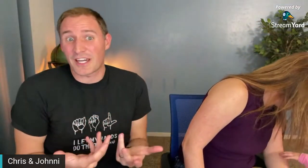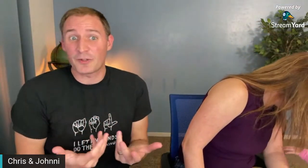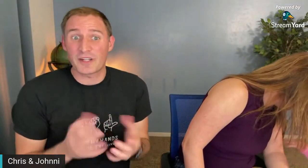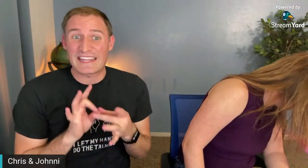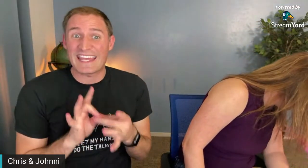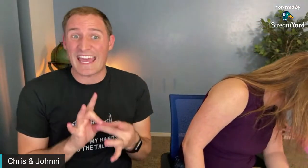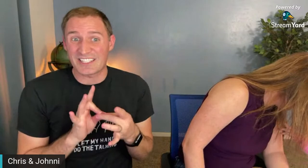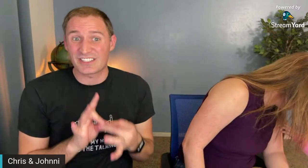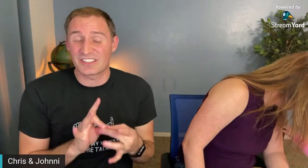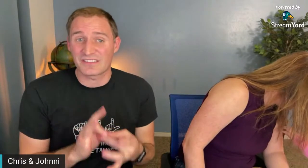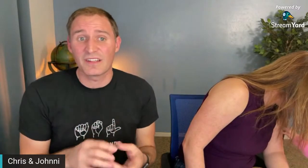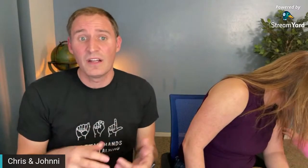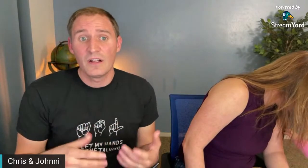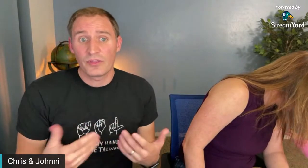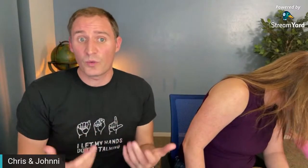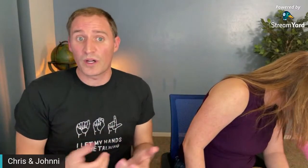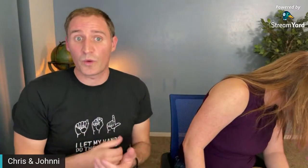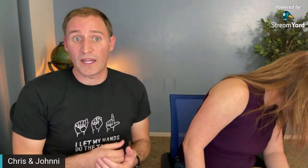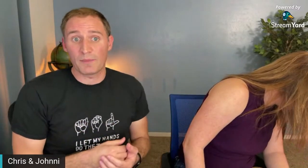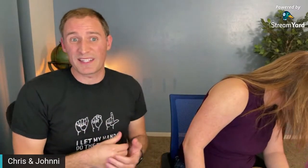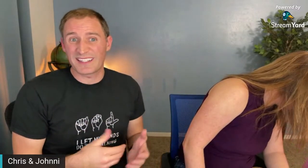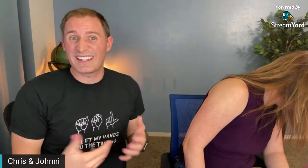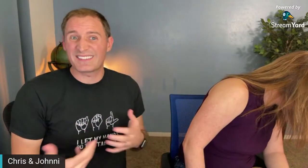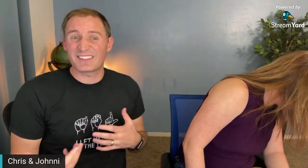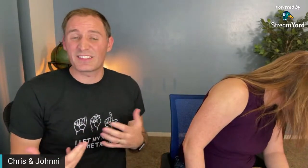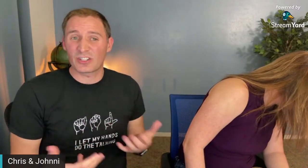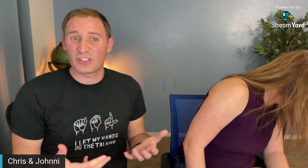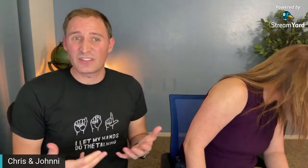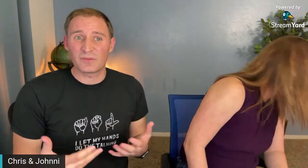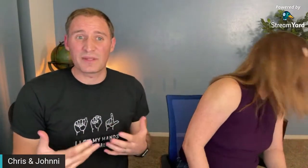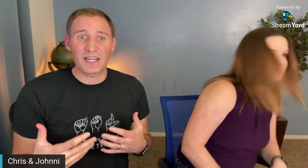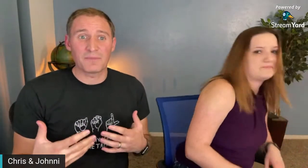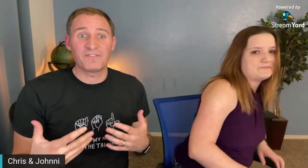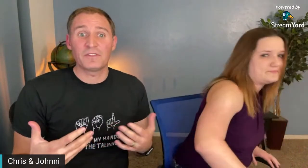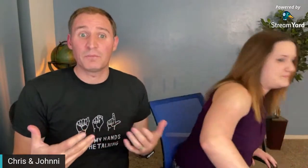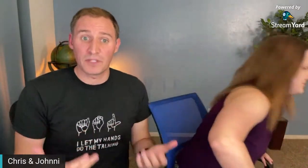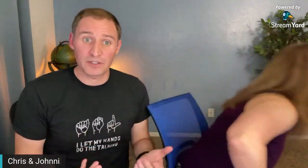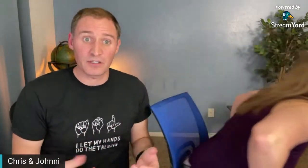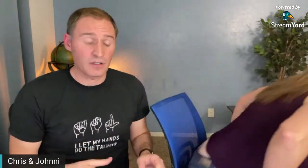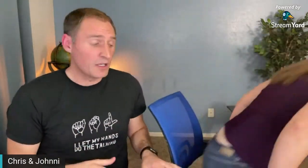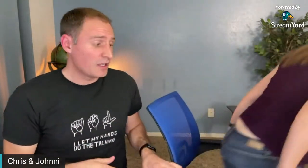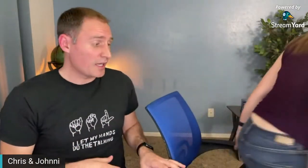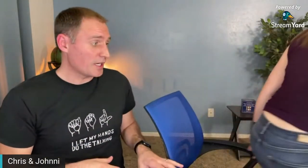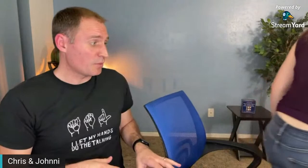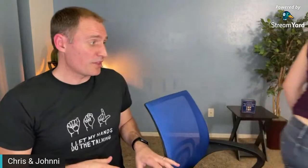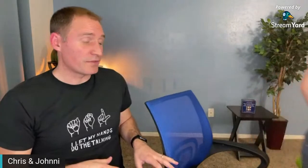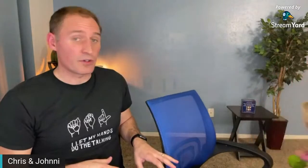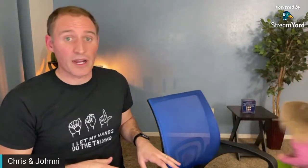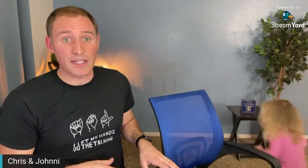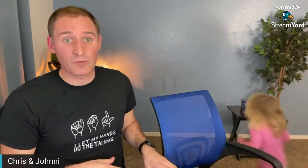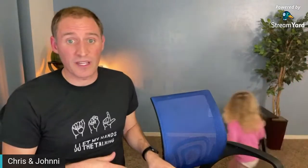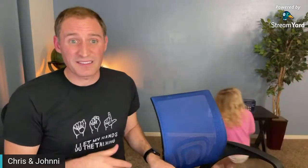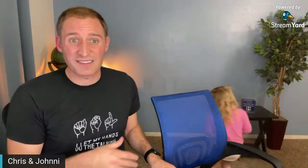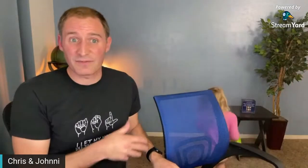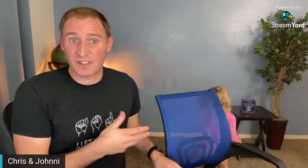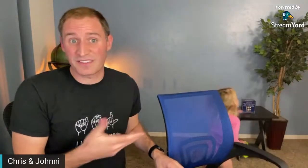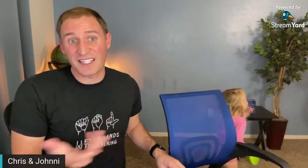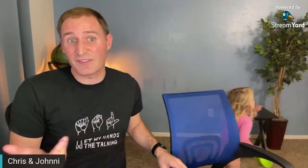of want to attach to just the one way, but it is good to become familiar with a variety of ways to sign even